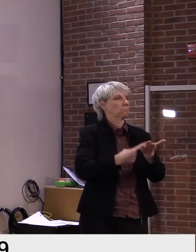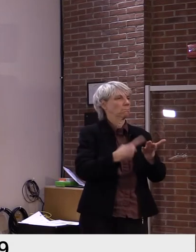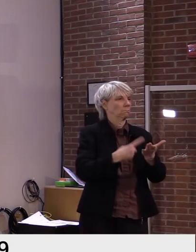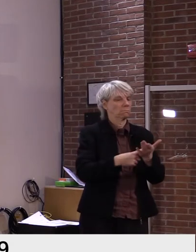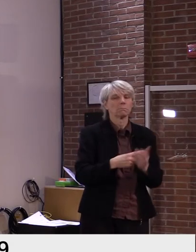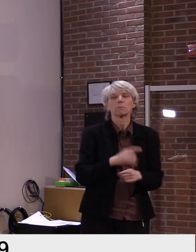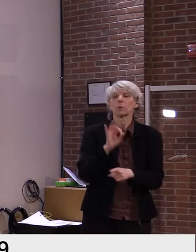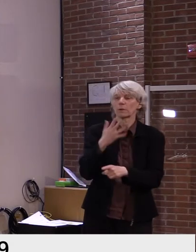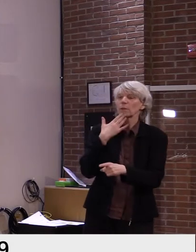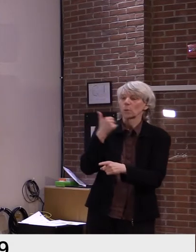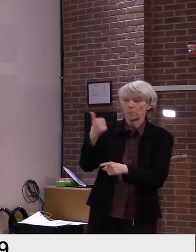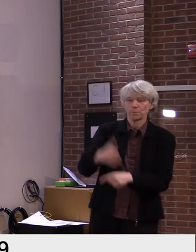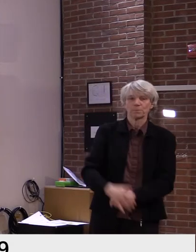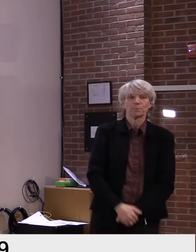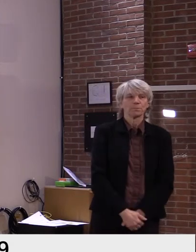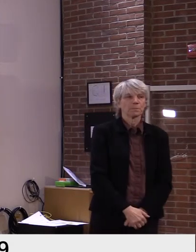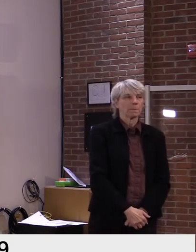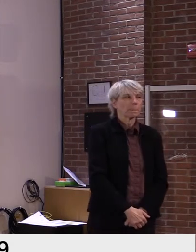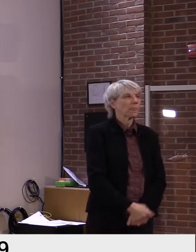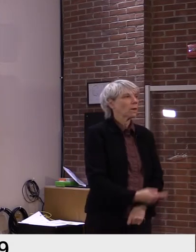Great, thanks very much.